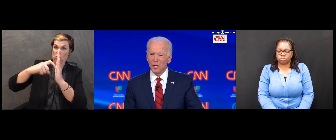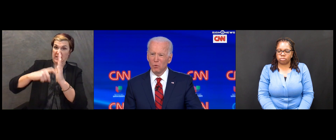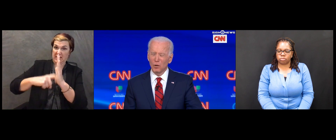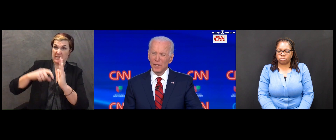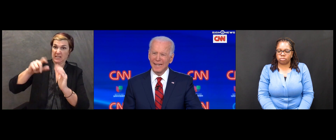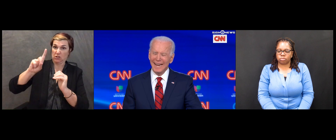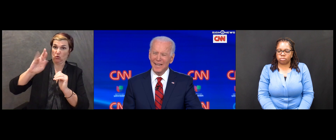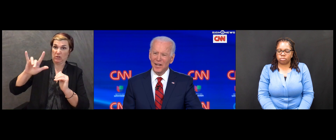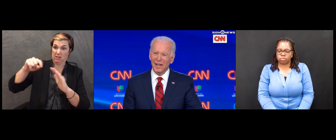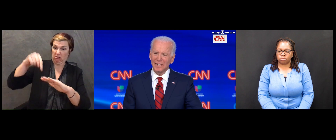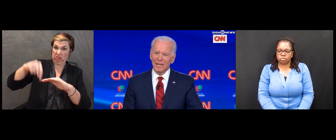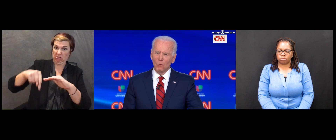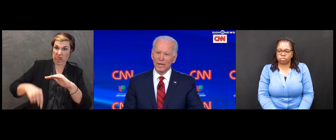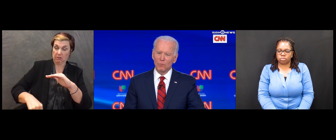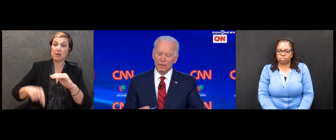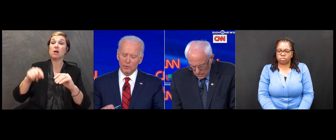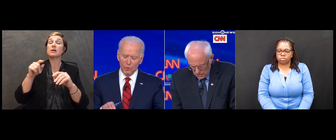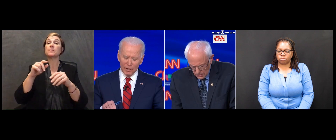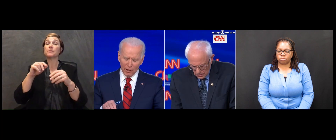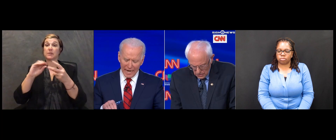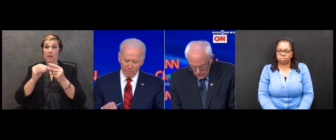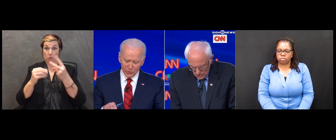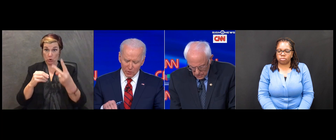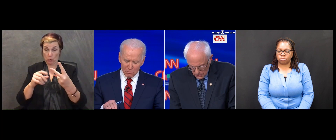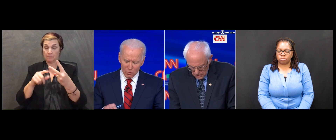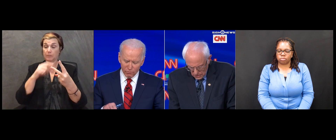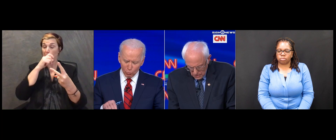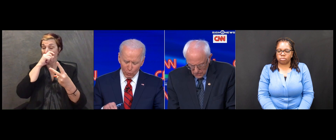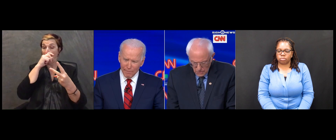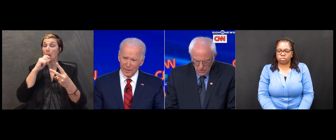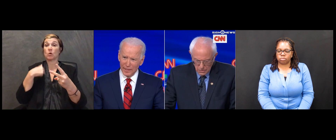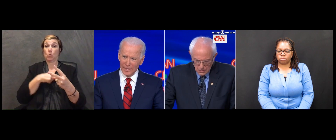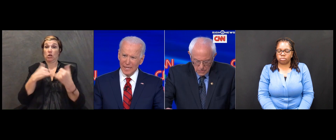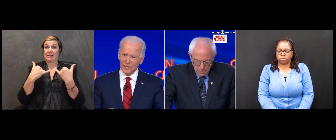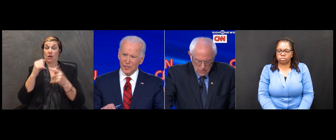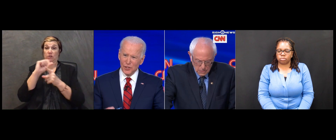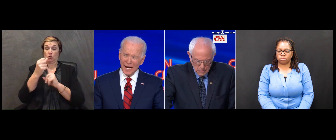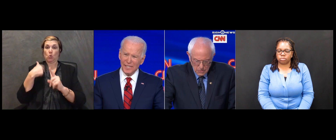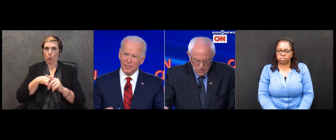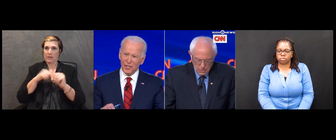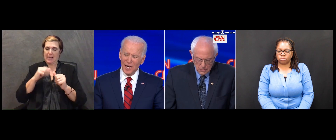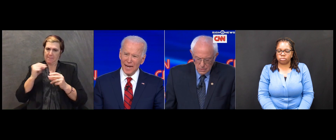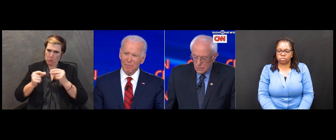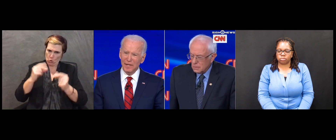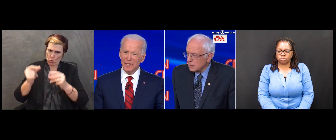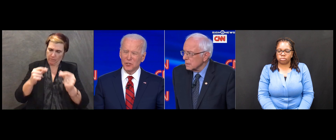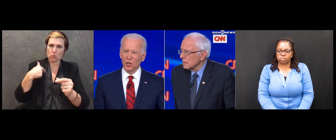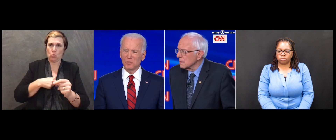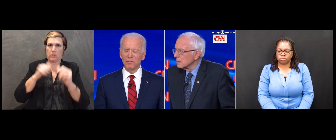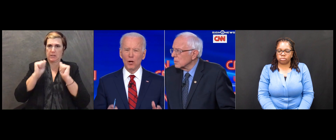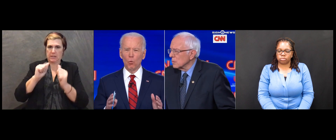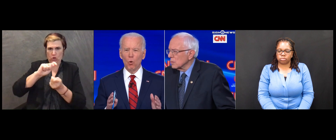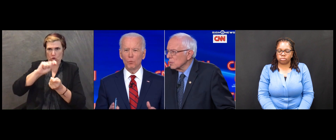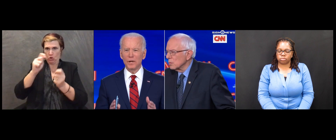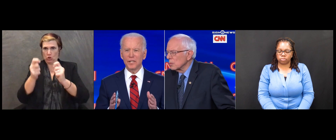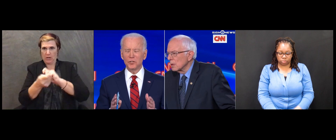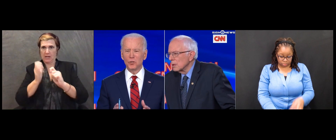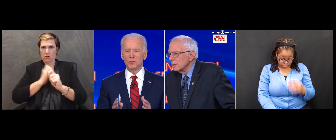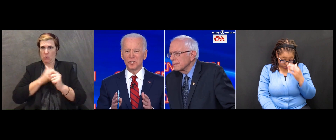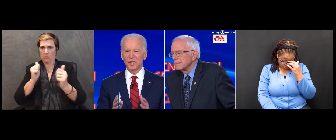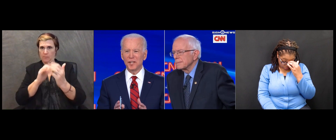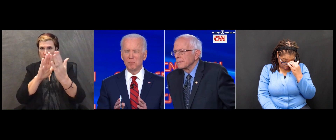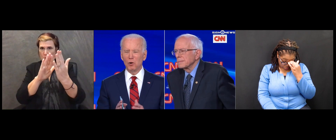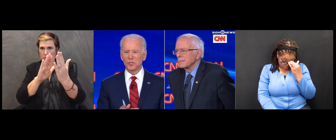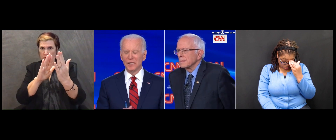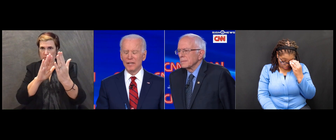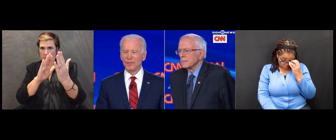as well where we cannot... We are able to move rapidly to change the dynamic in terms of what we can do